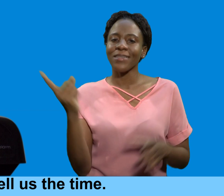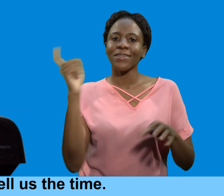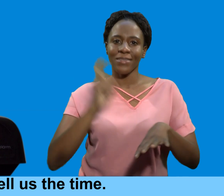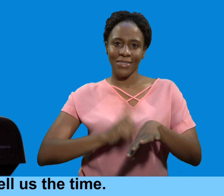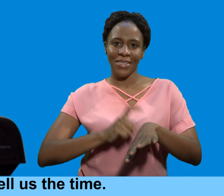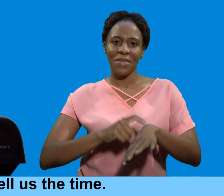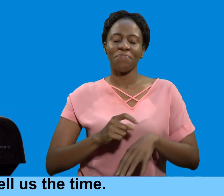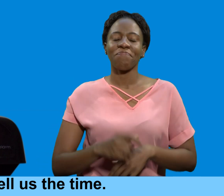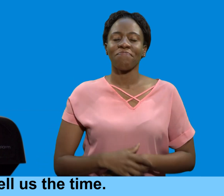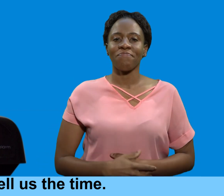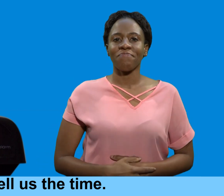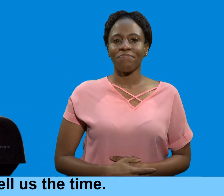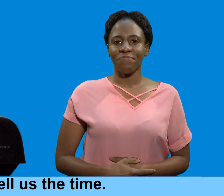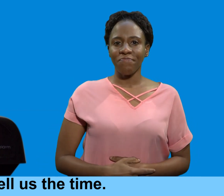Both of them tell us the time.